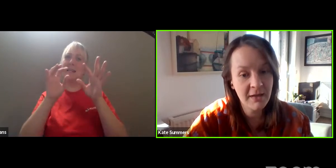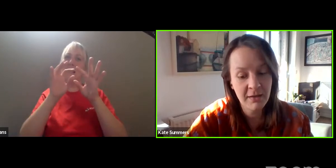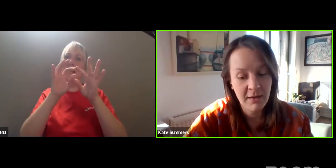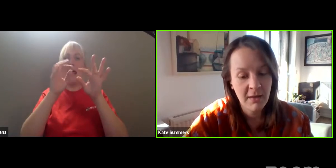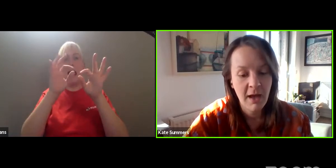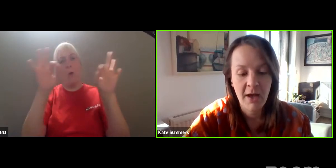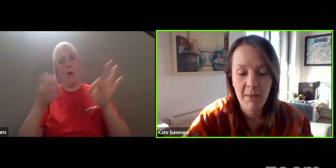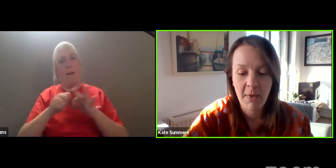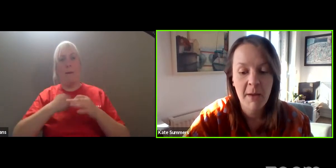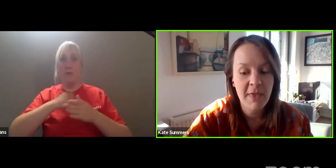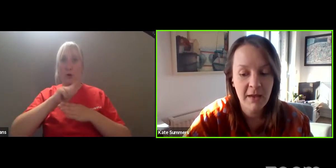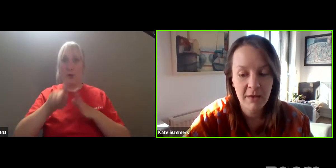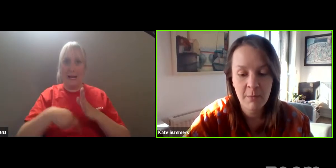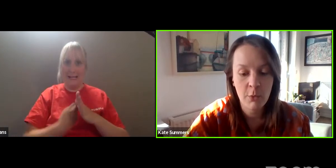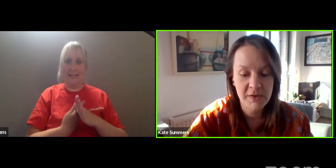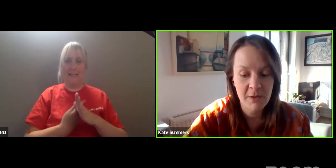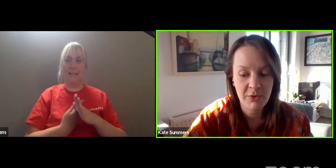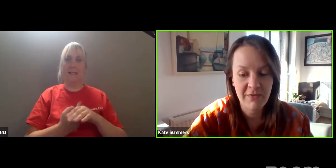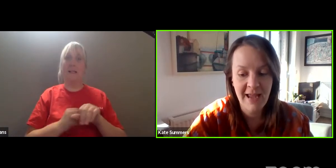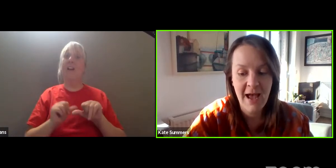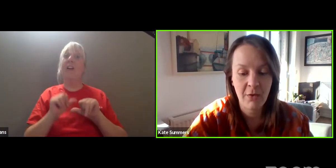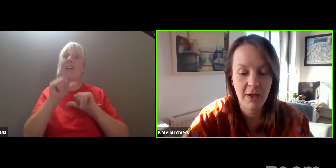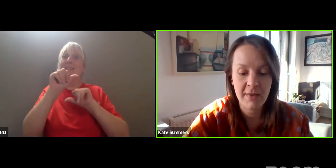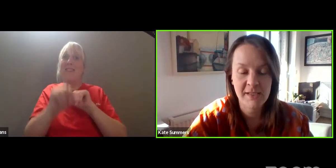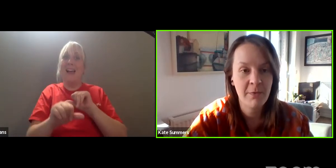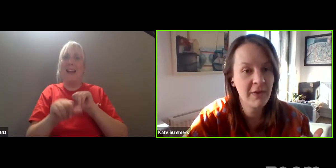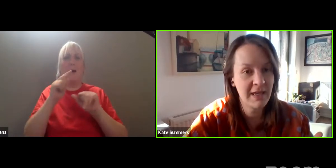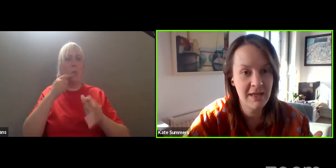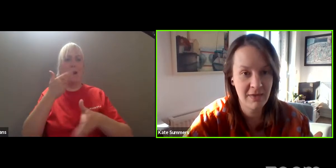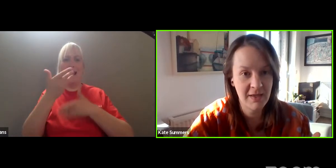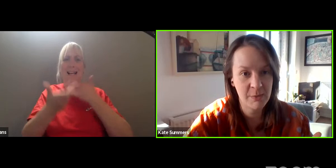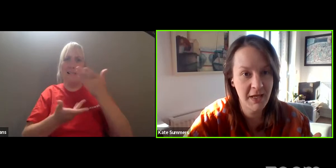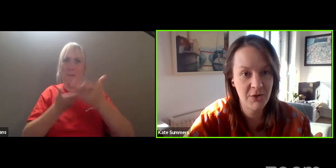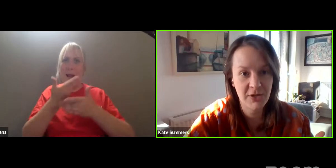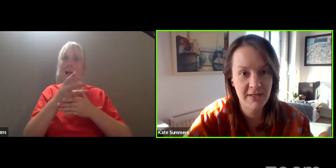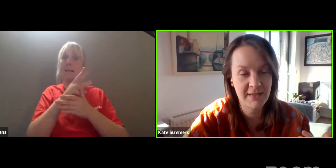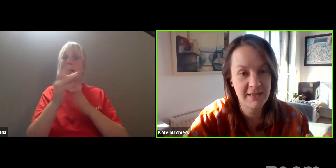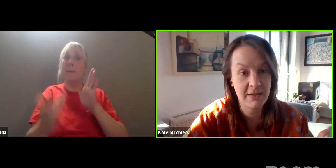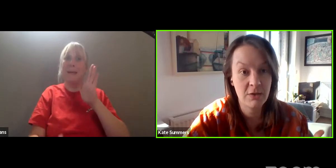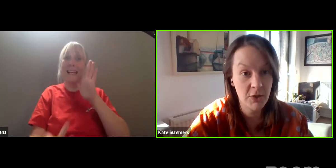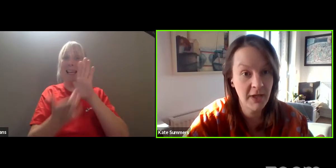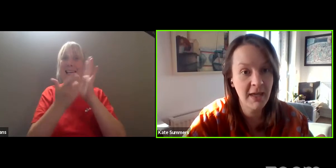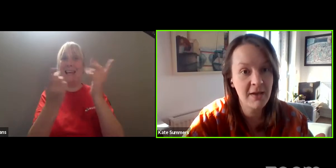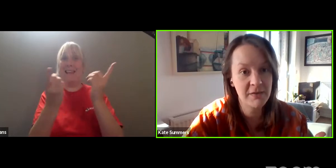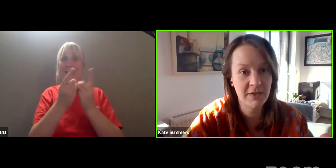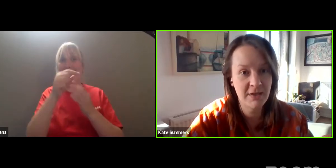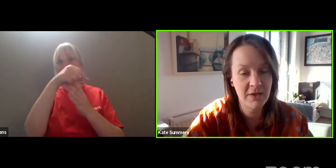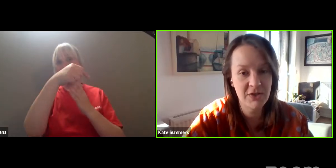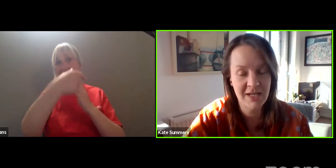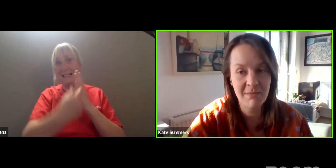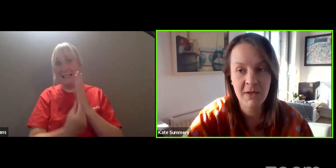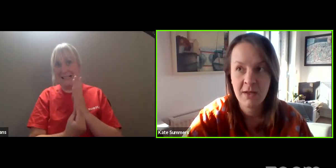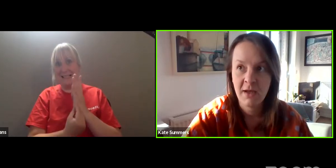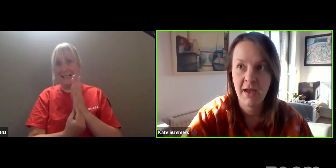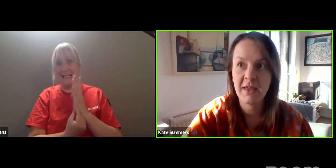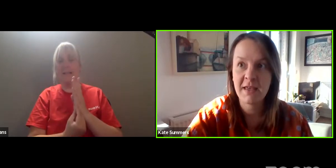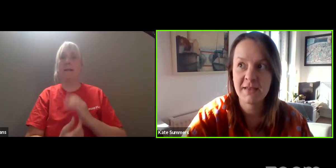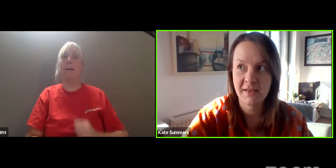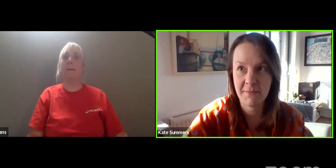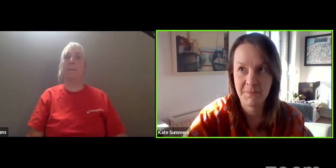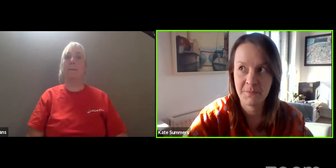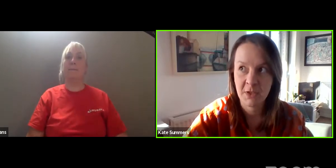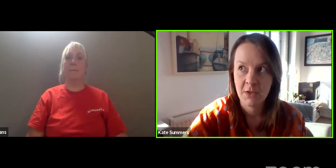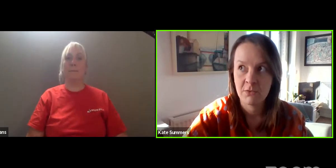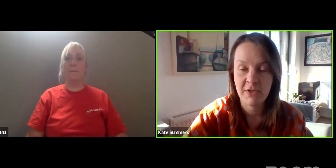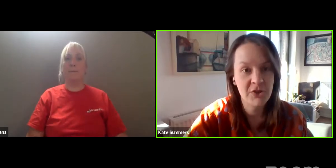looks like. I'm then going to also briefly outline some of the key things we're interested in looking at as a research team. I think